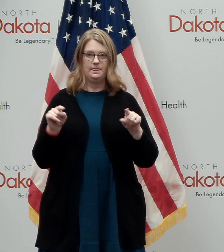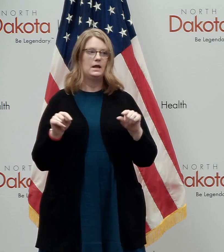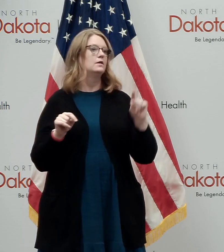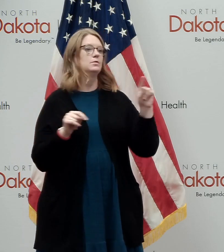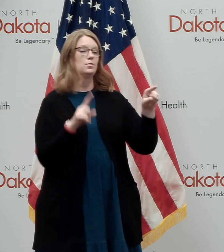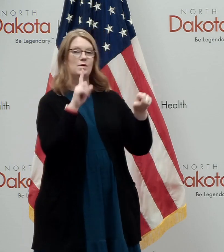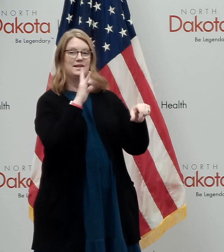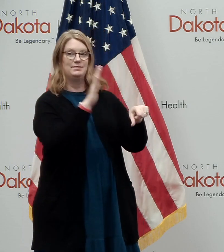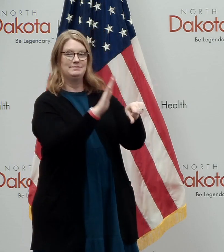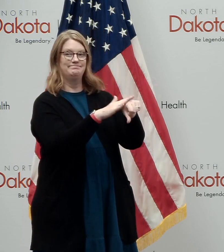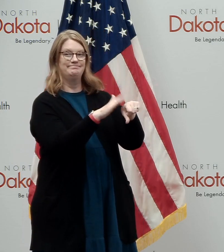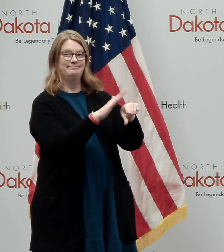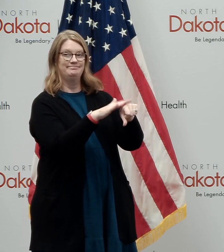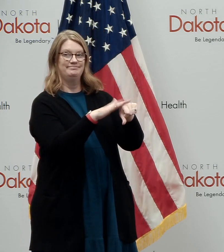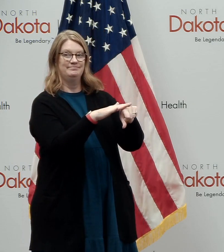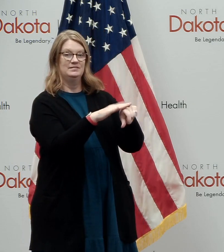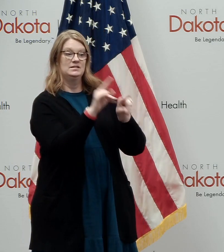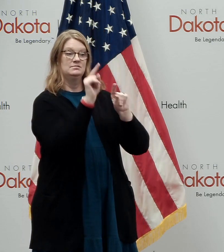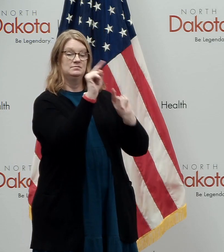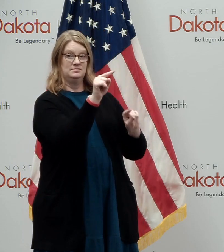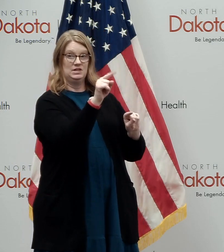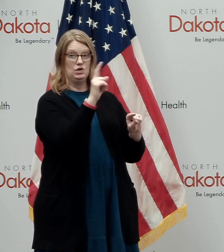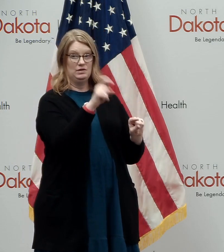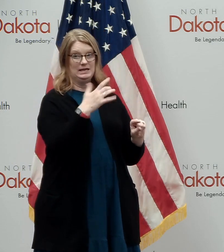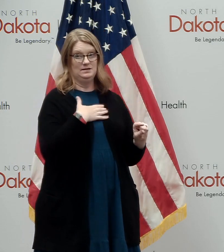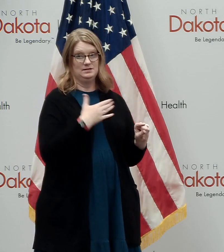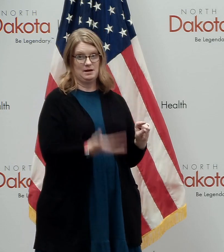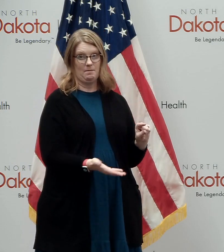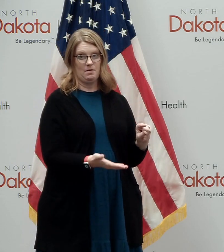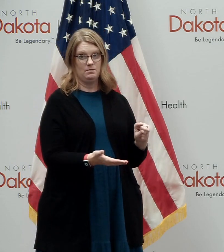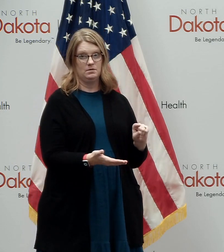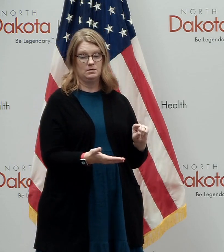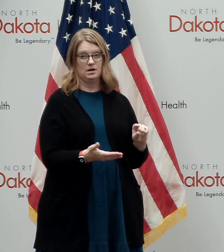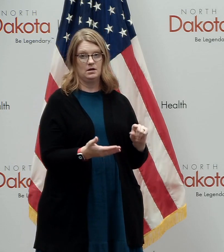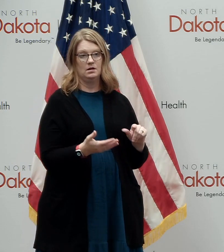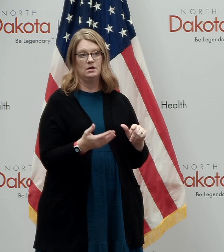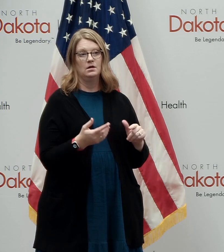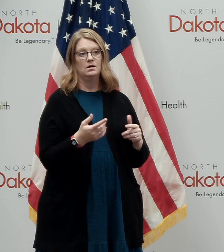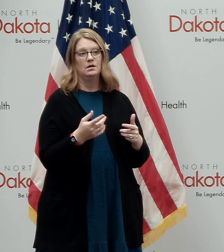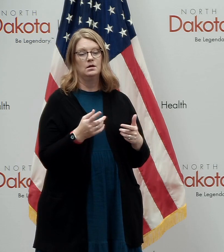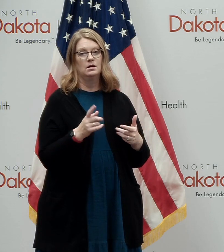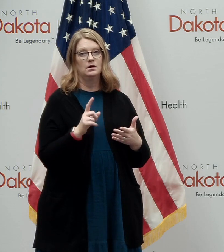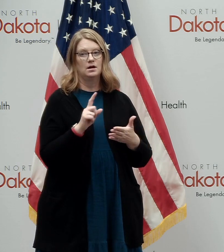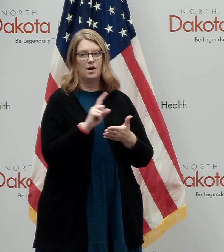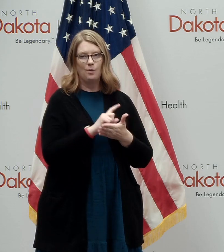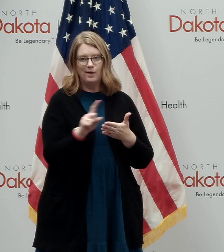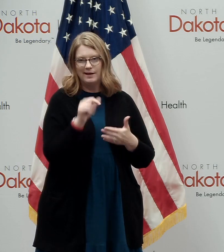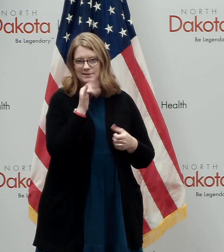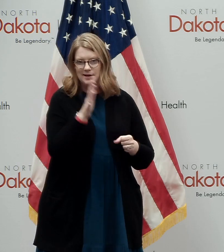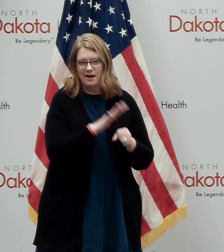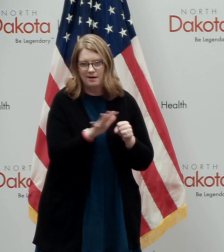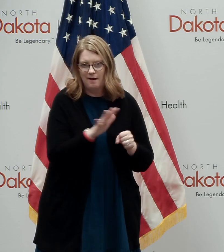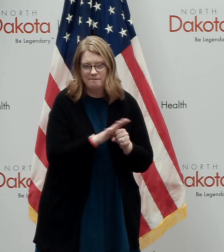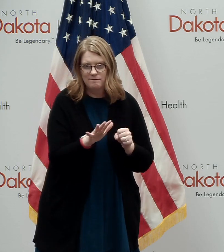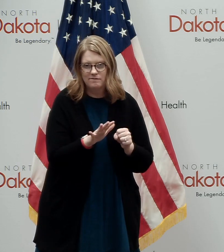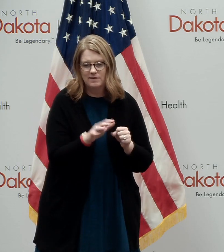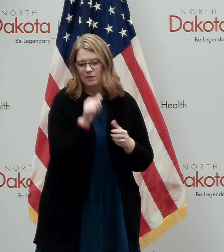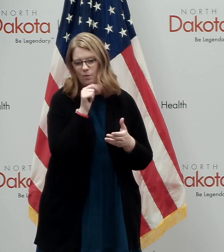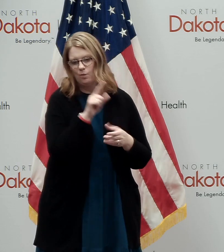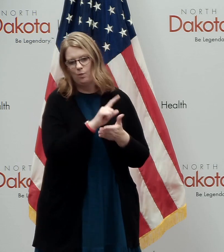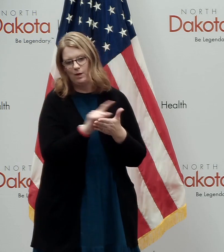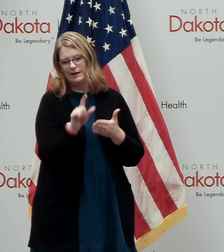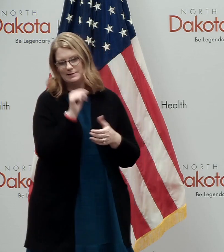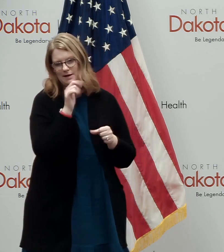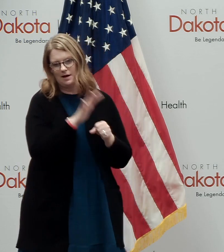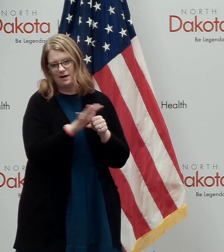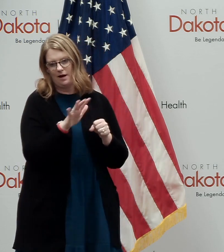on notice that this is a time for them to step up. But if we moved somebody a week ago, a week isn't really enough to drive the change. I mean,